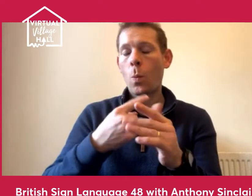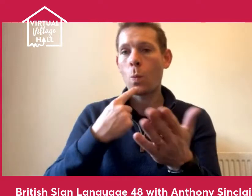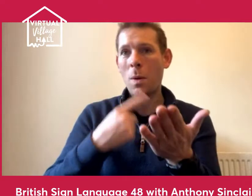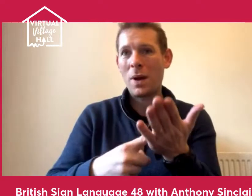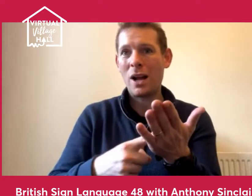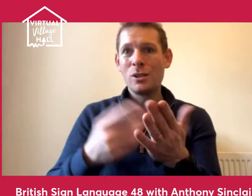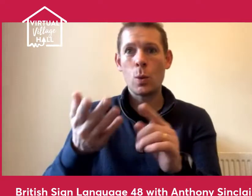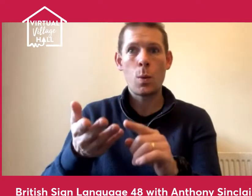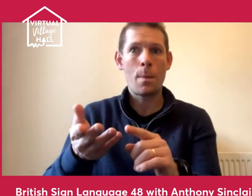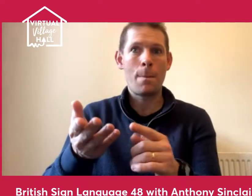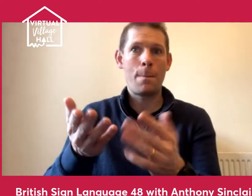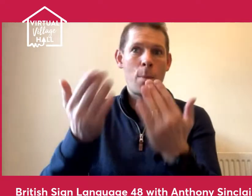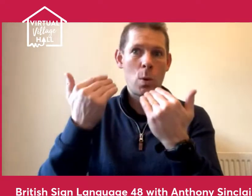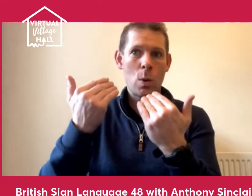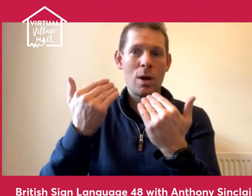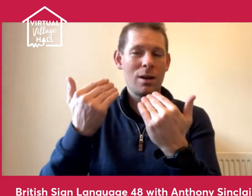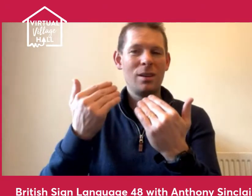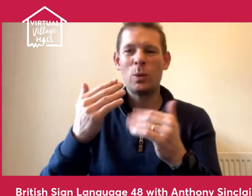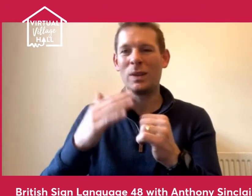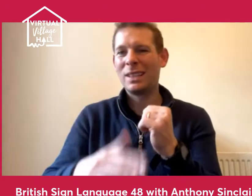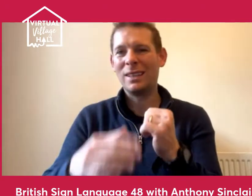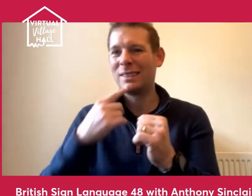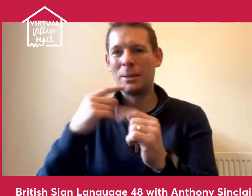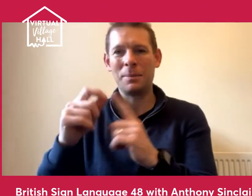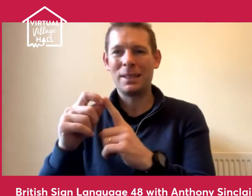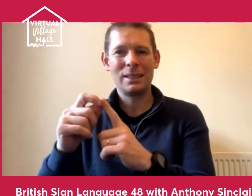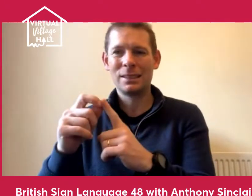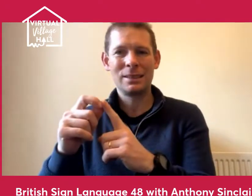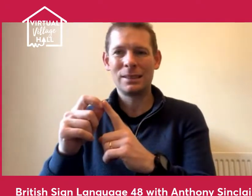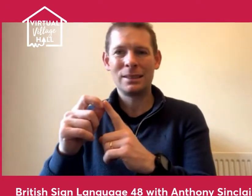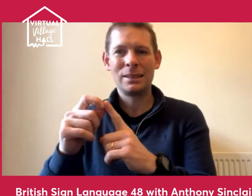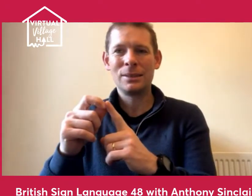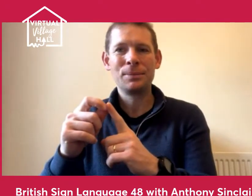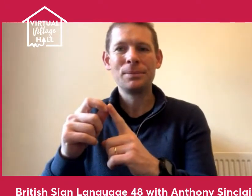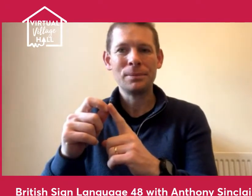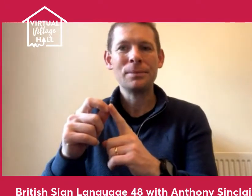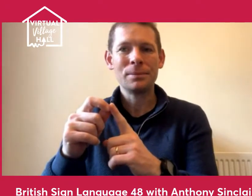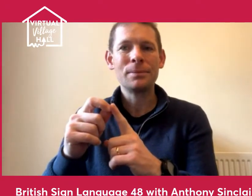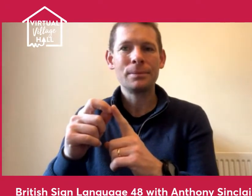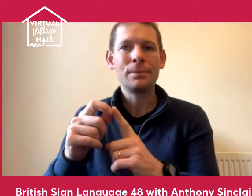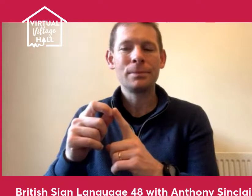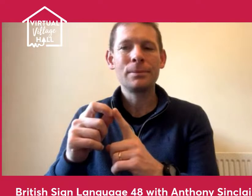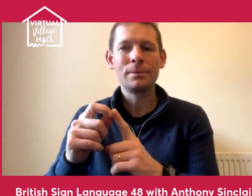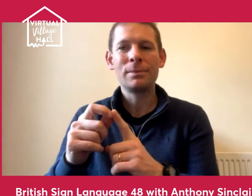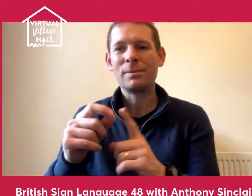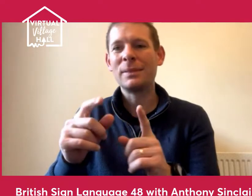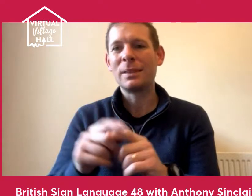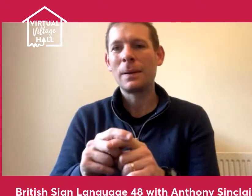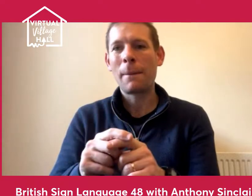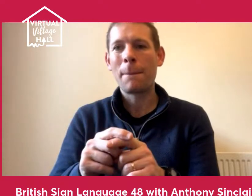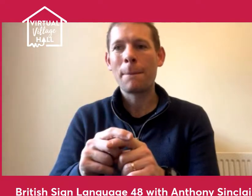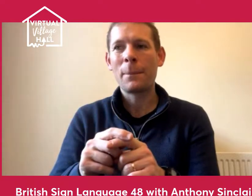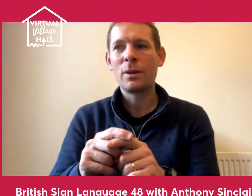But if it's over £1 or more than £1, you don't need to add the p on at the end because that's